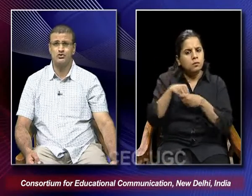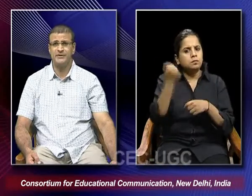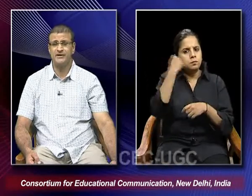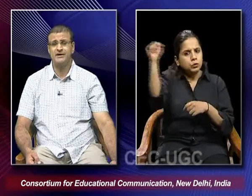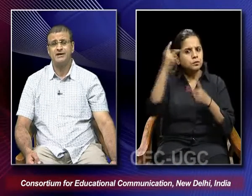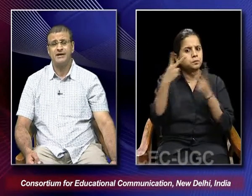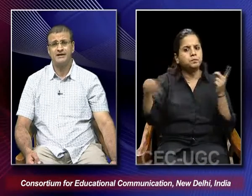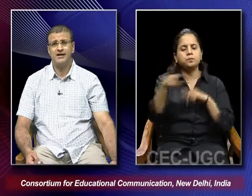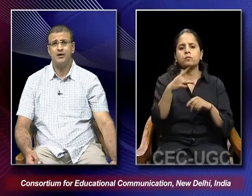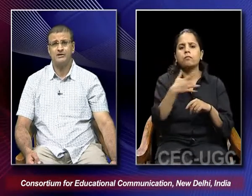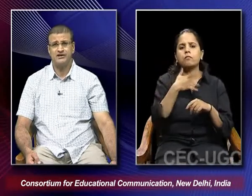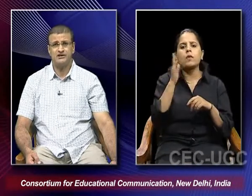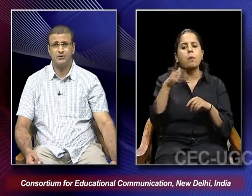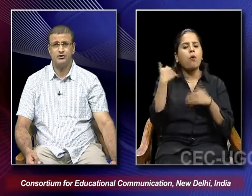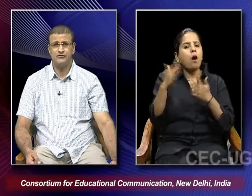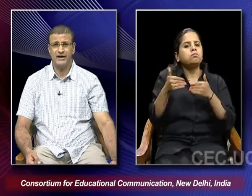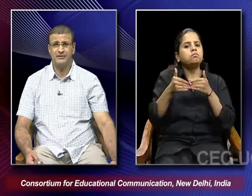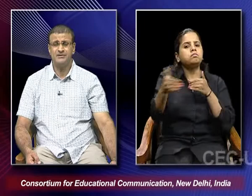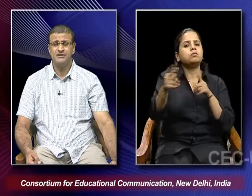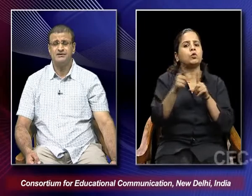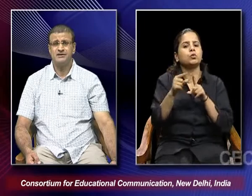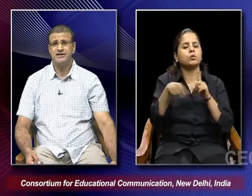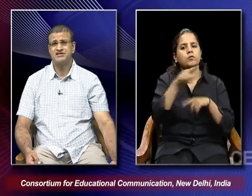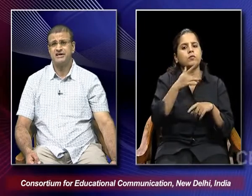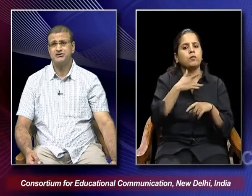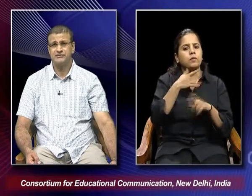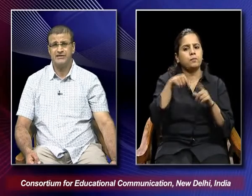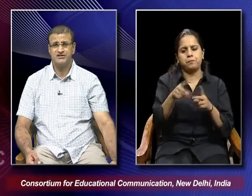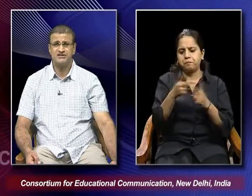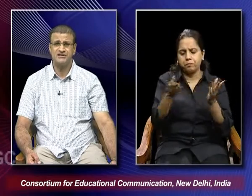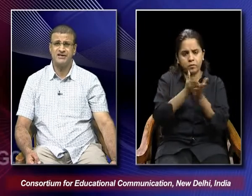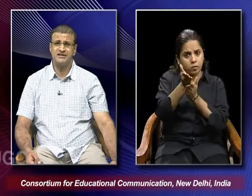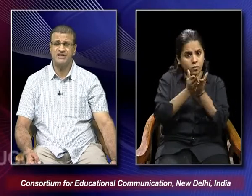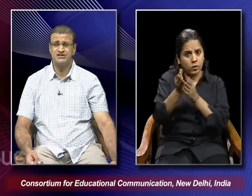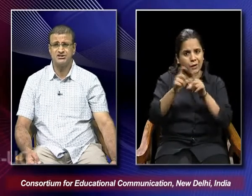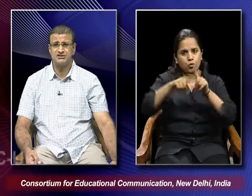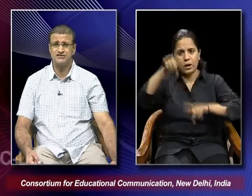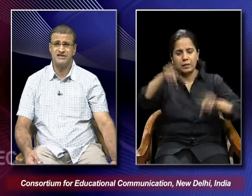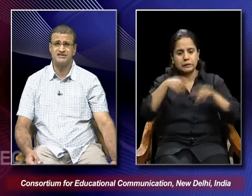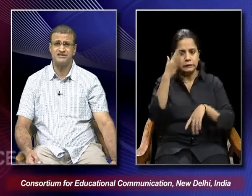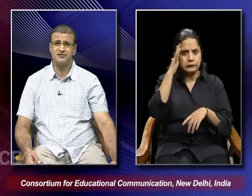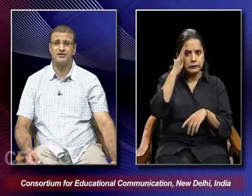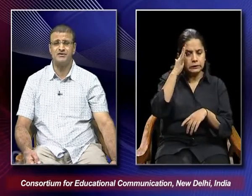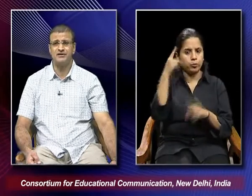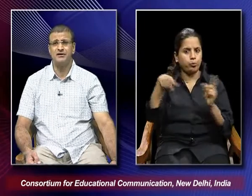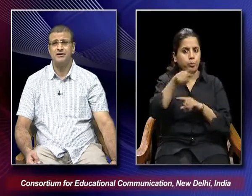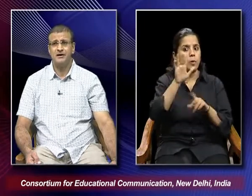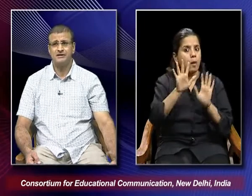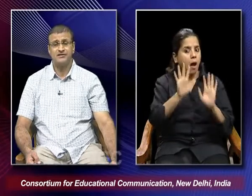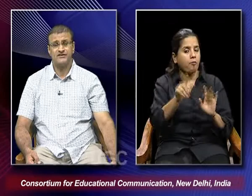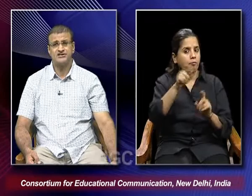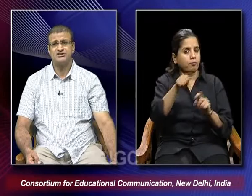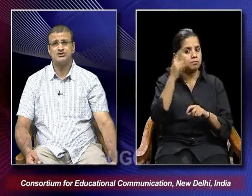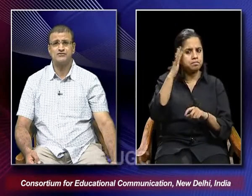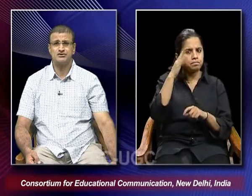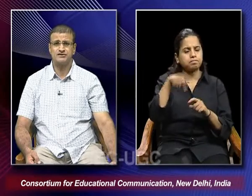also being carried out at that point of time, the various kinds of diversity and the tensions which existed between the